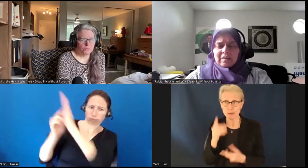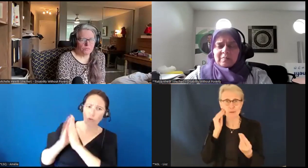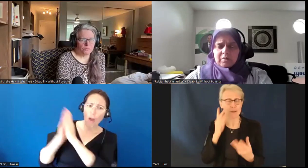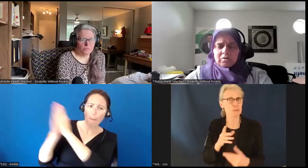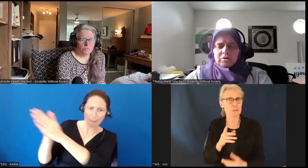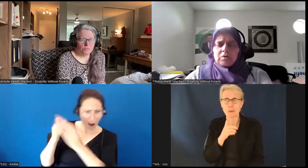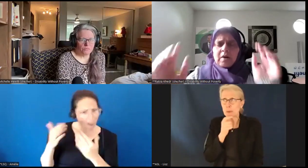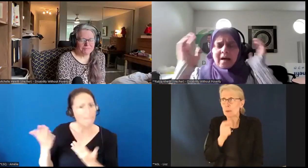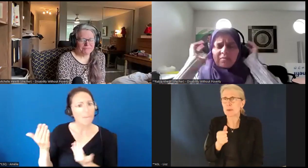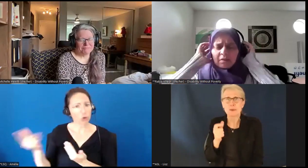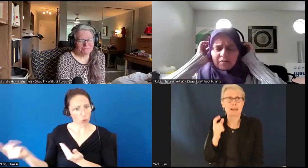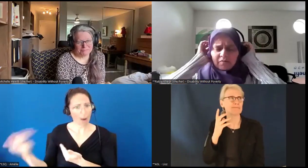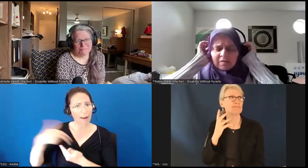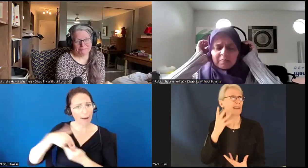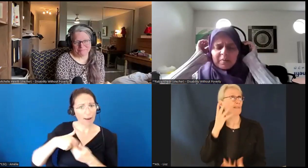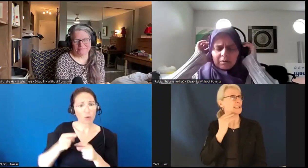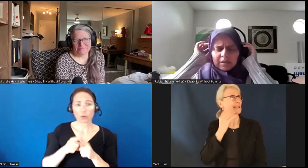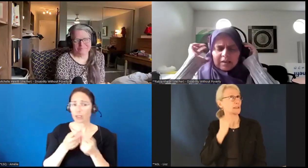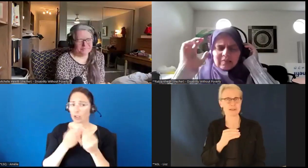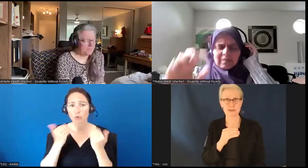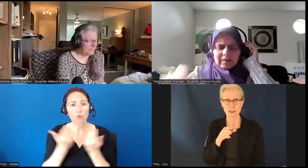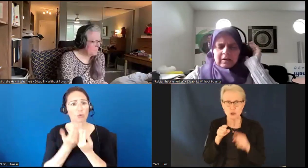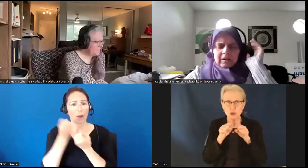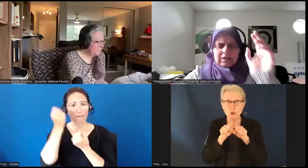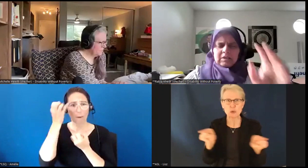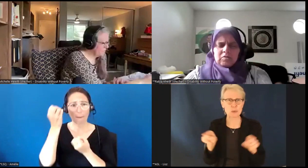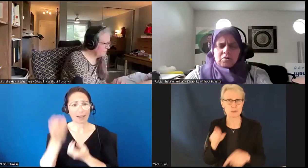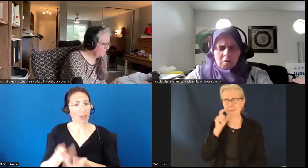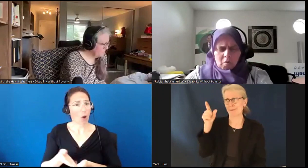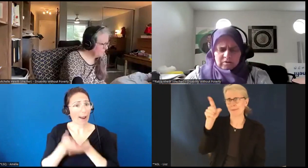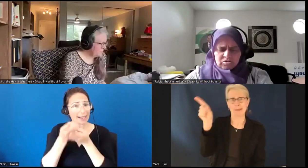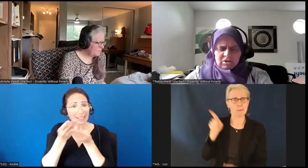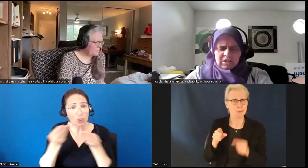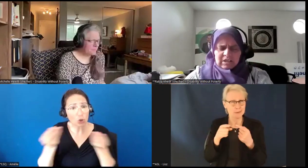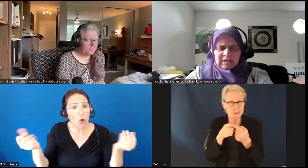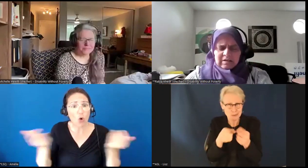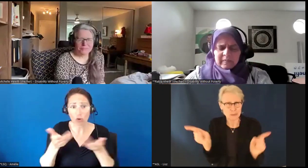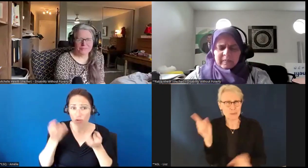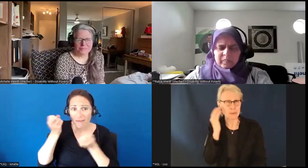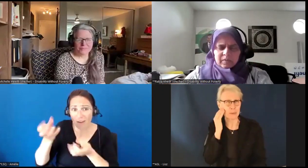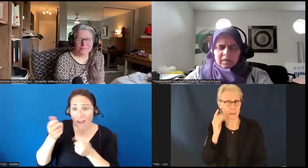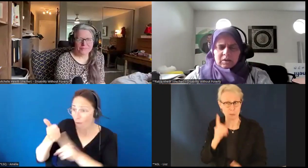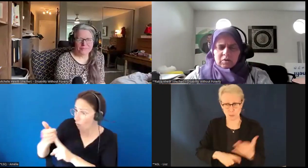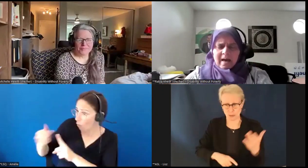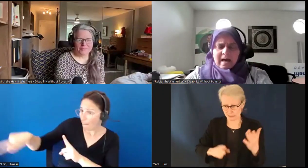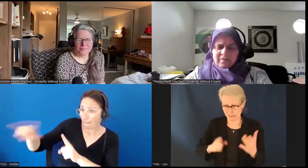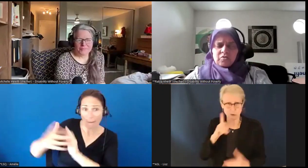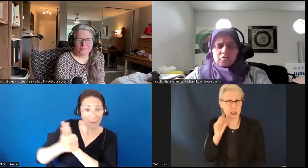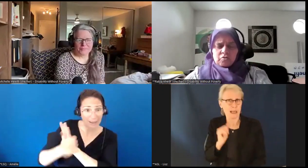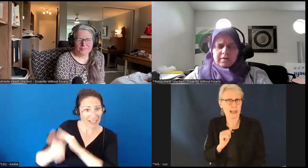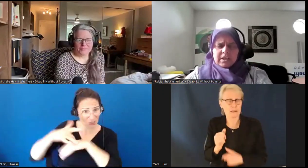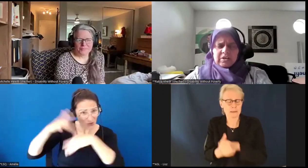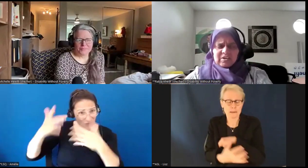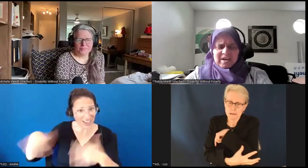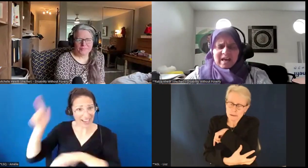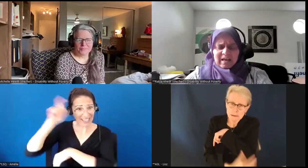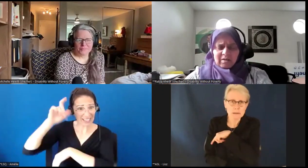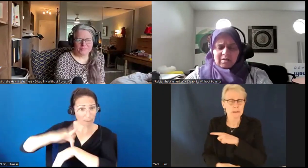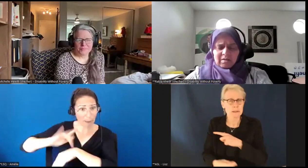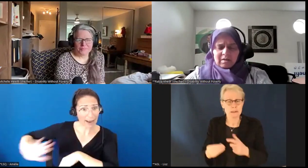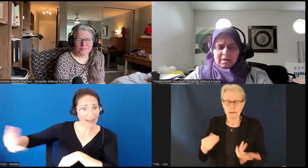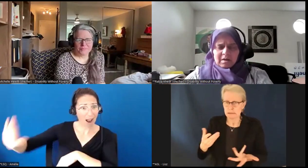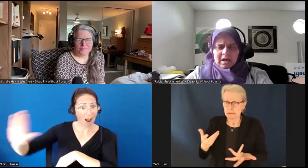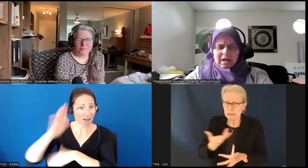the expert. You have the lived experience. You know what you need. You have a story to